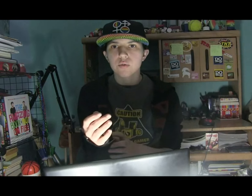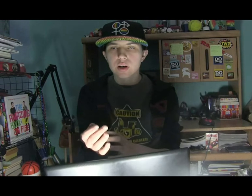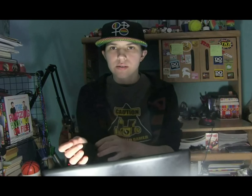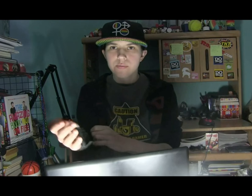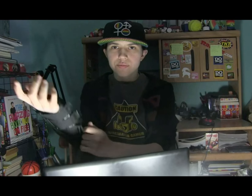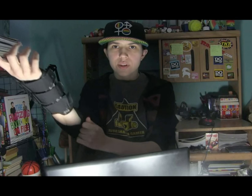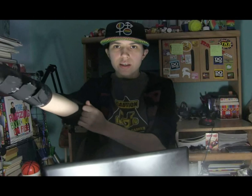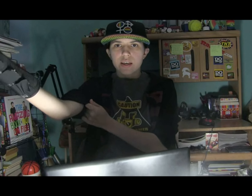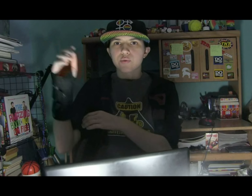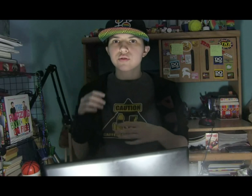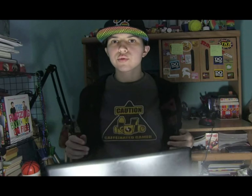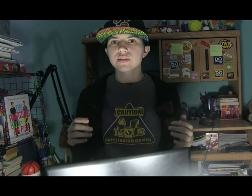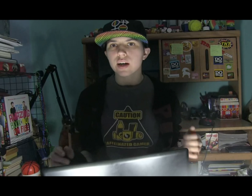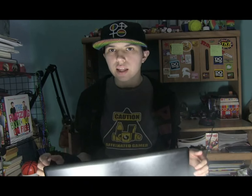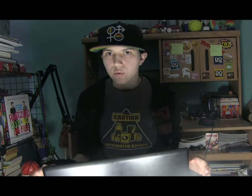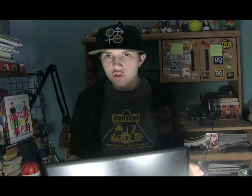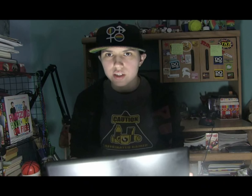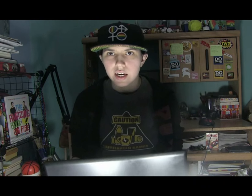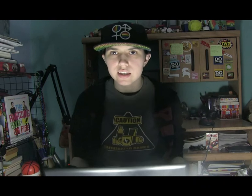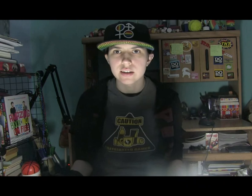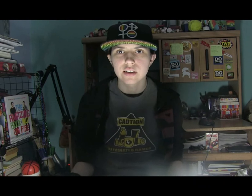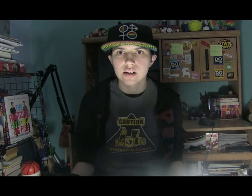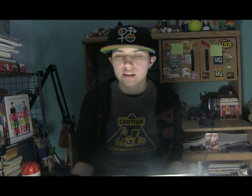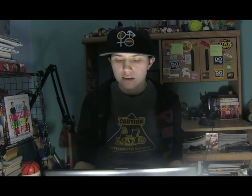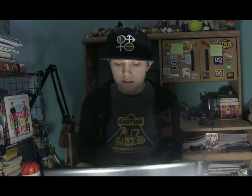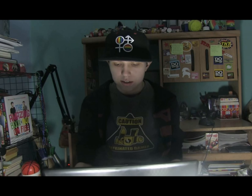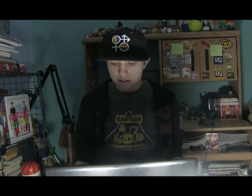So, yes, we are doing sign language today.